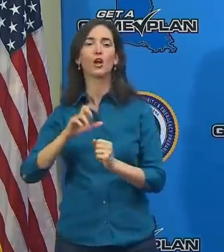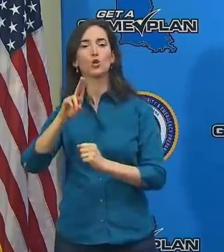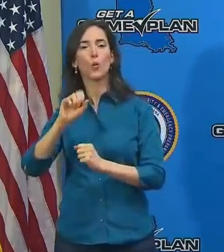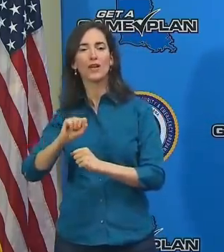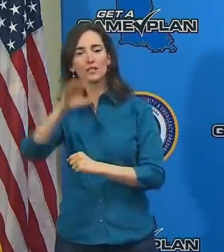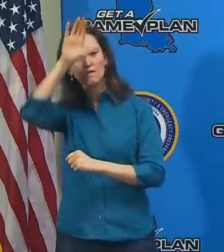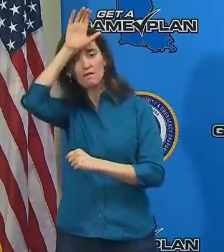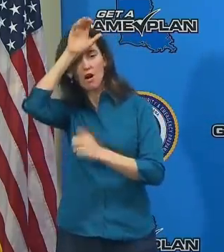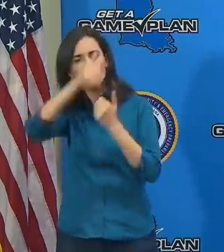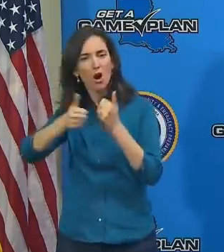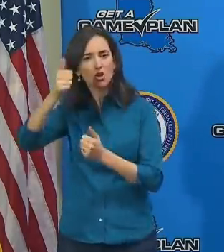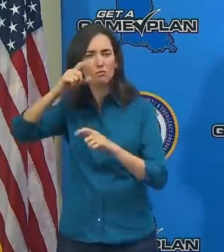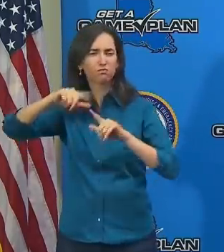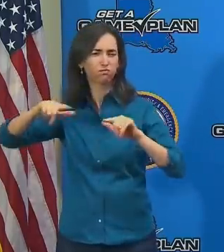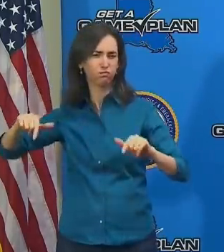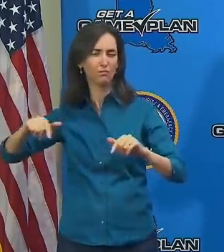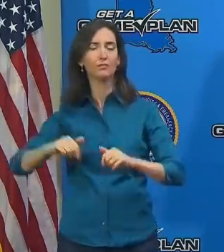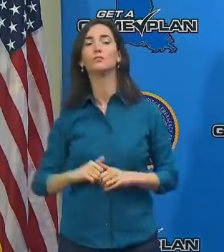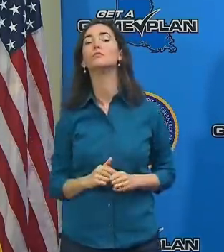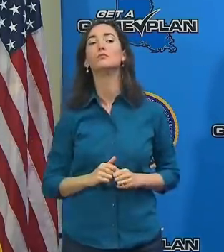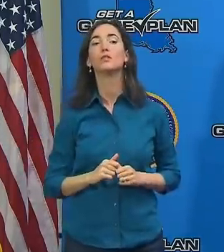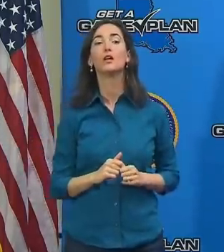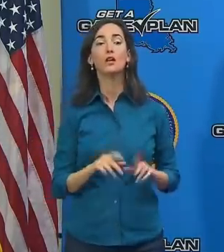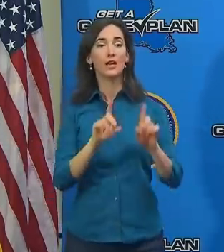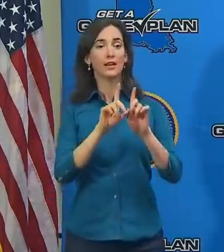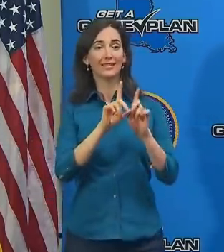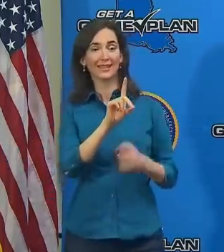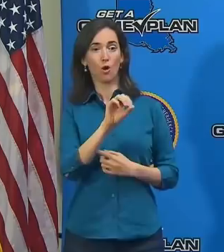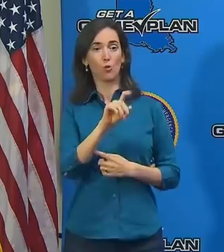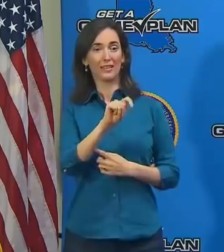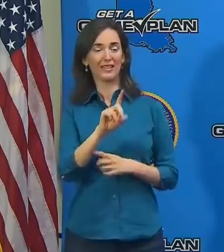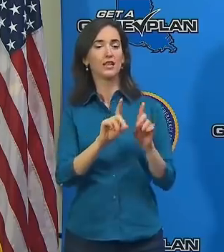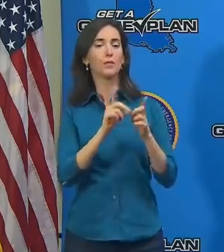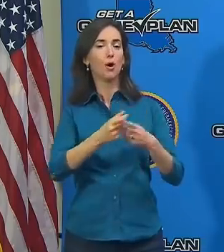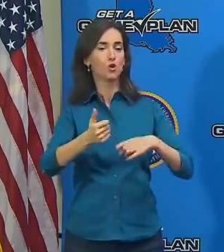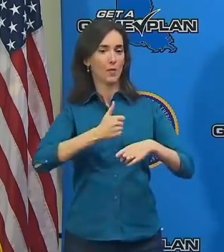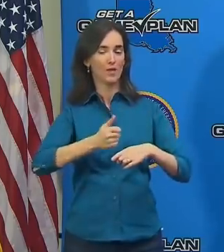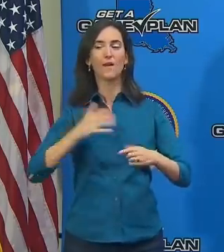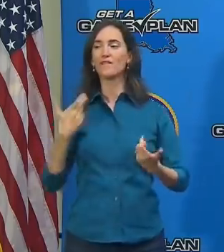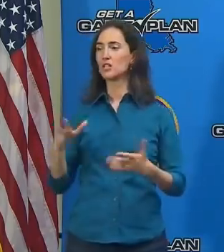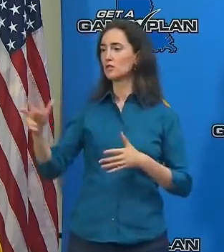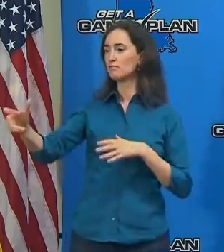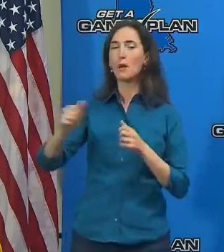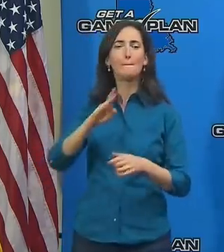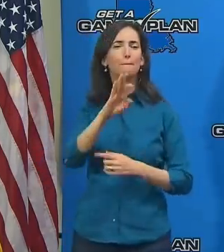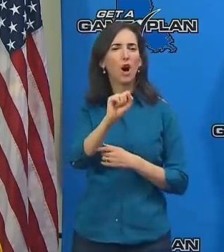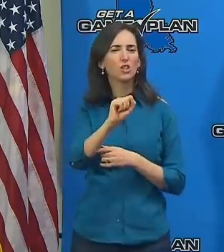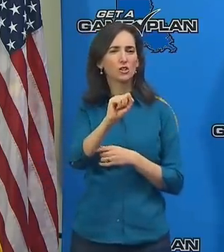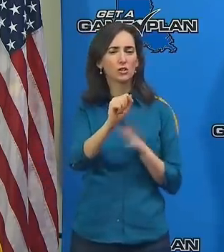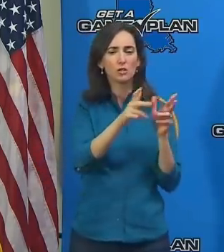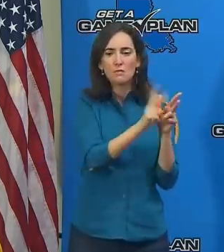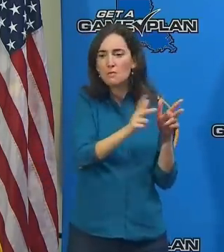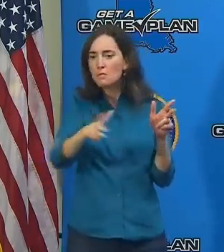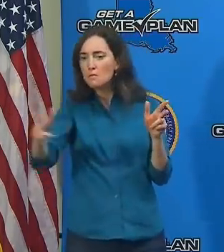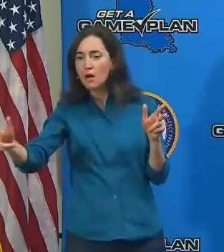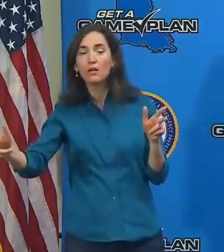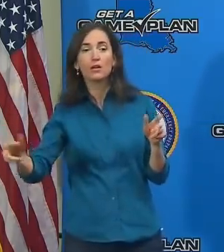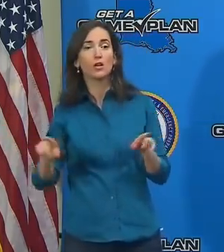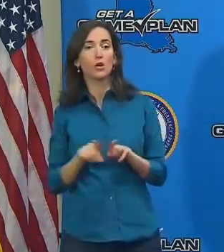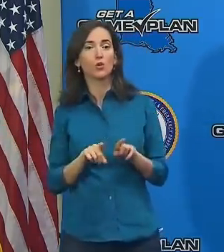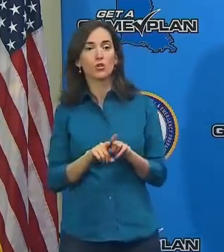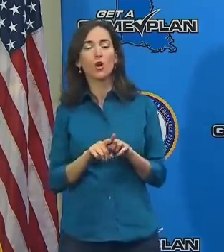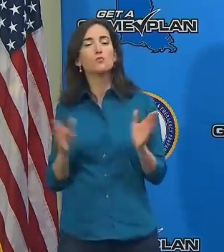The Department of Transportation has assembled 164 coaches and 20 paratransit vehicles.